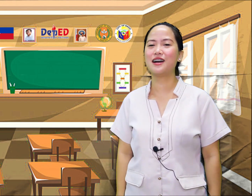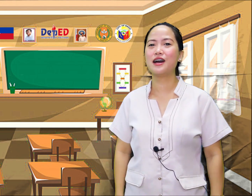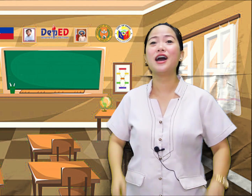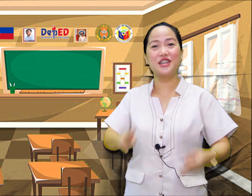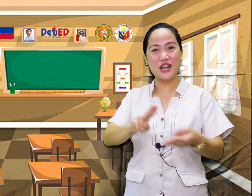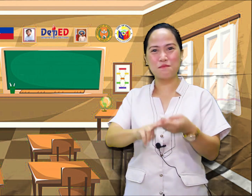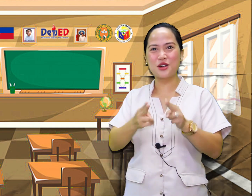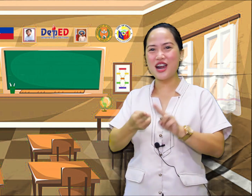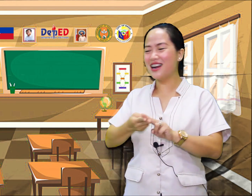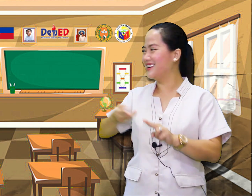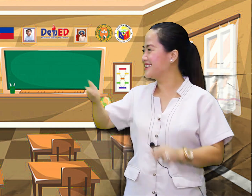Number?